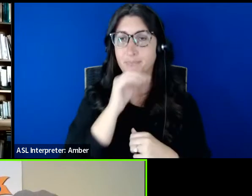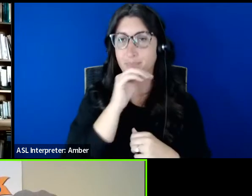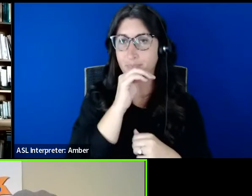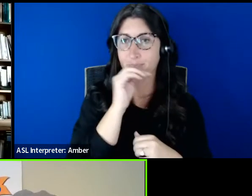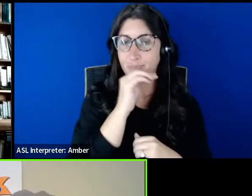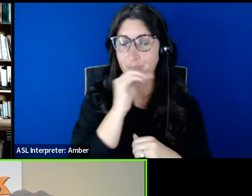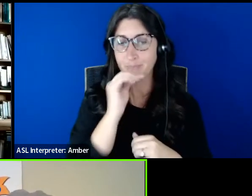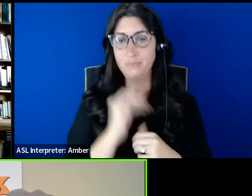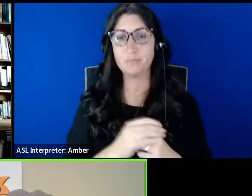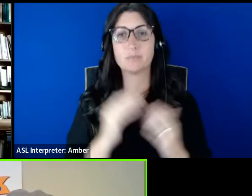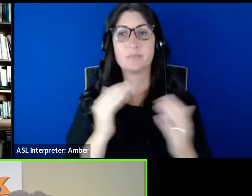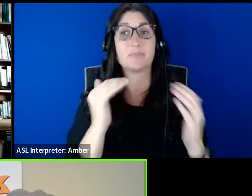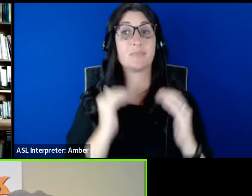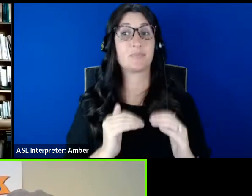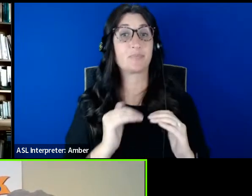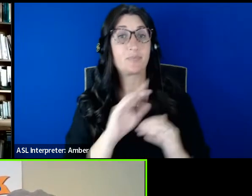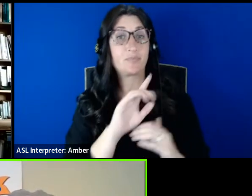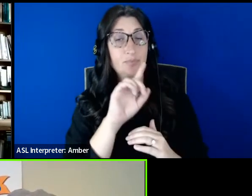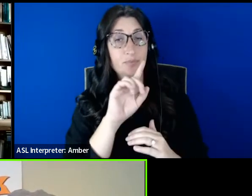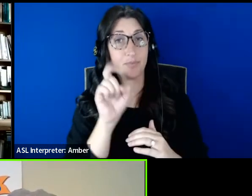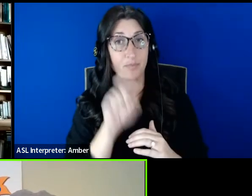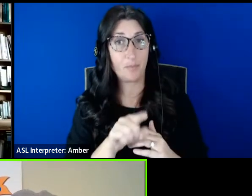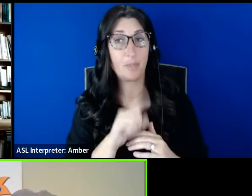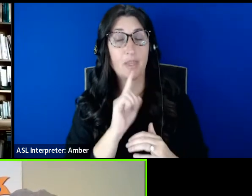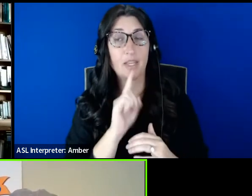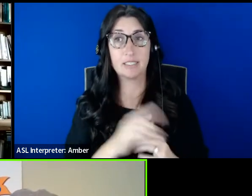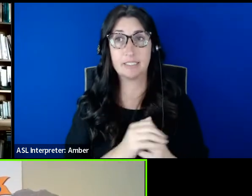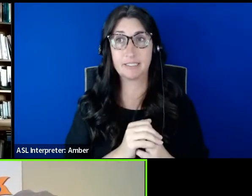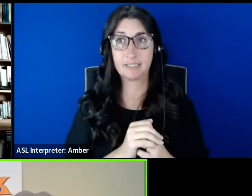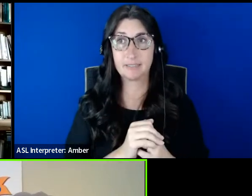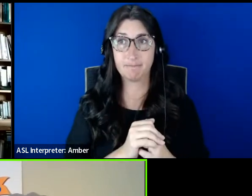The next question is actually,